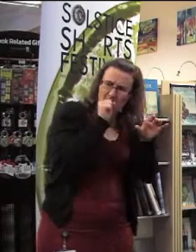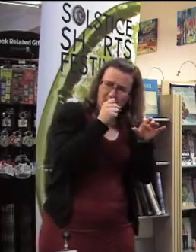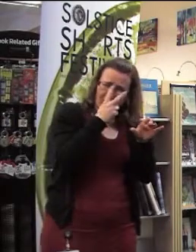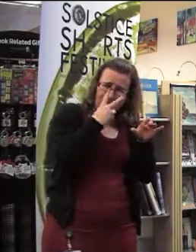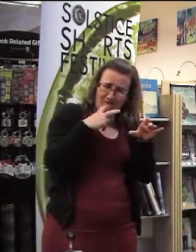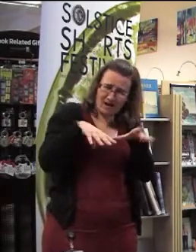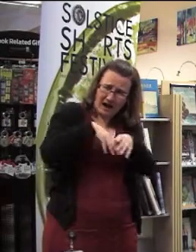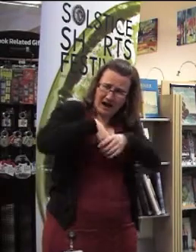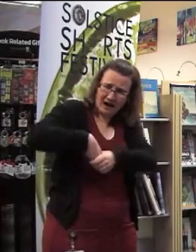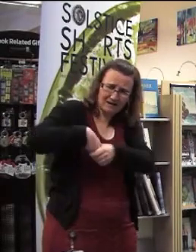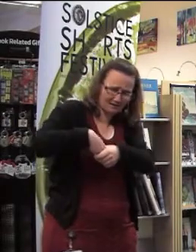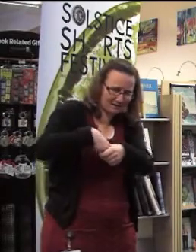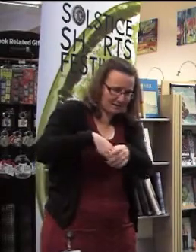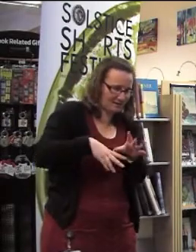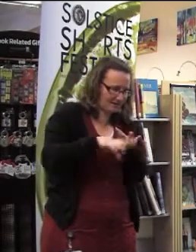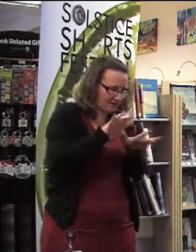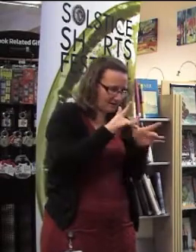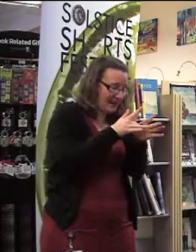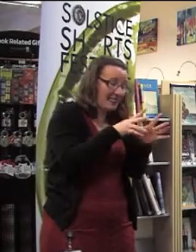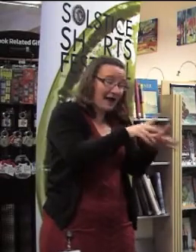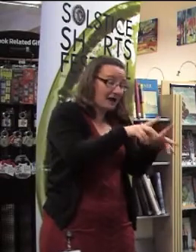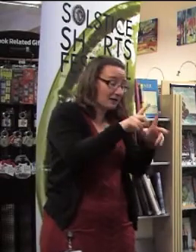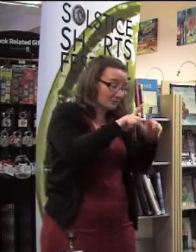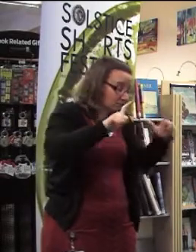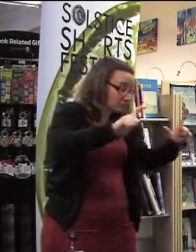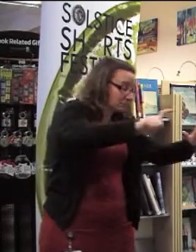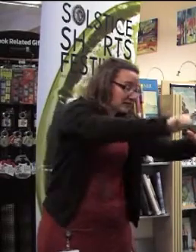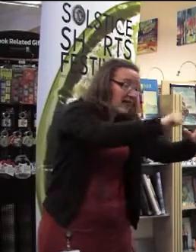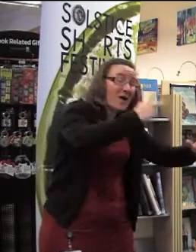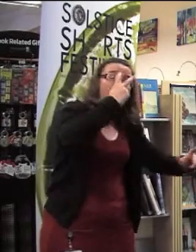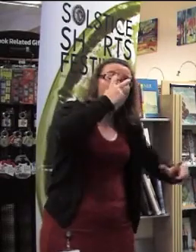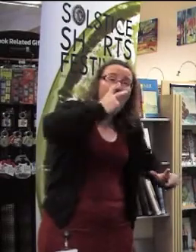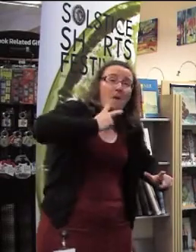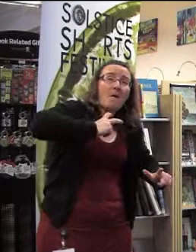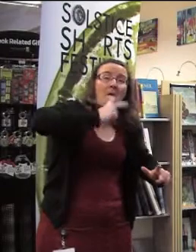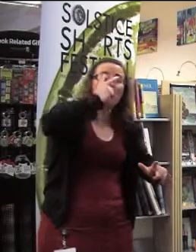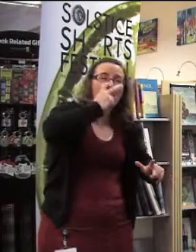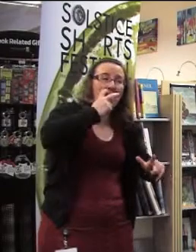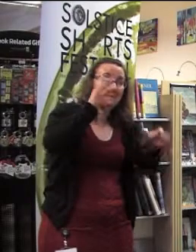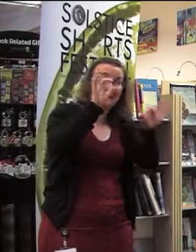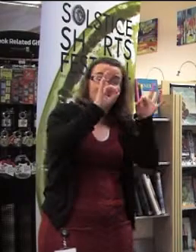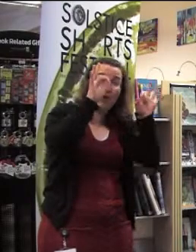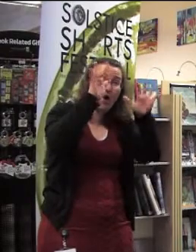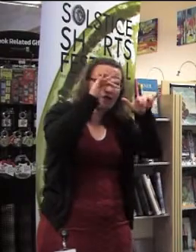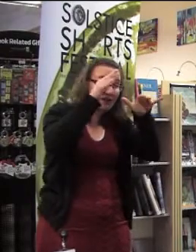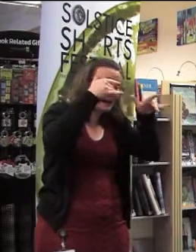pyramids. No rain had reached that place for 5,500 years.